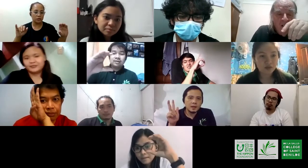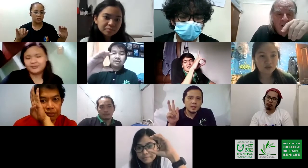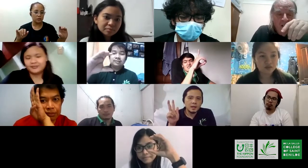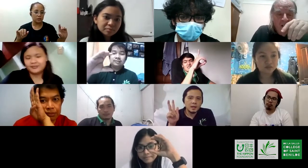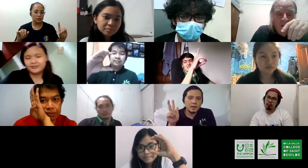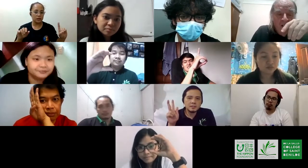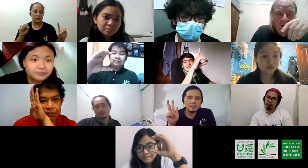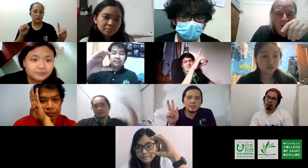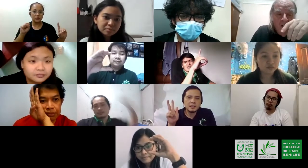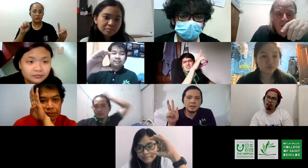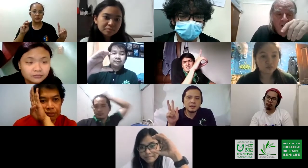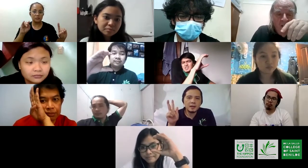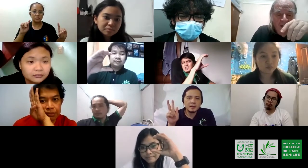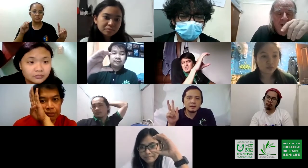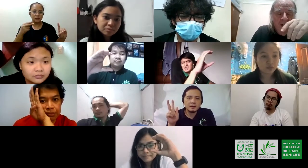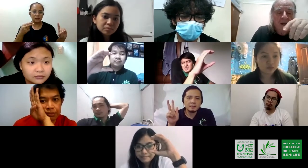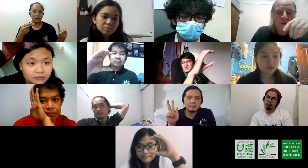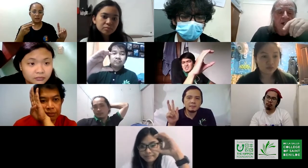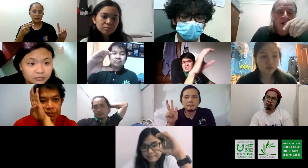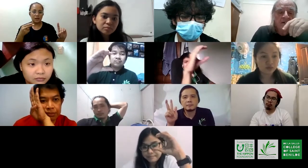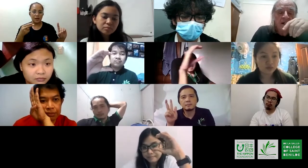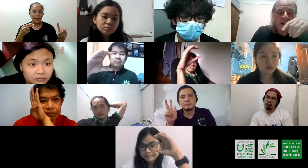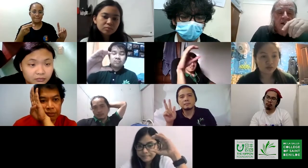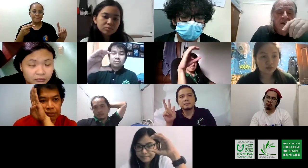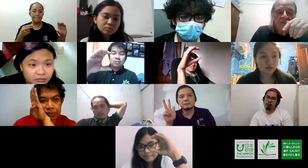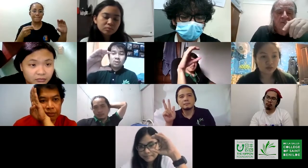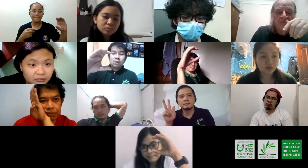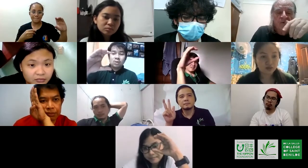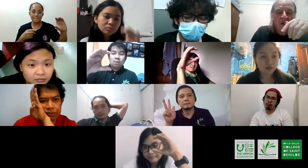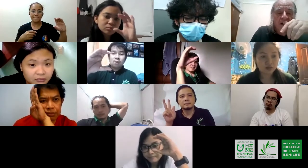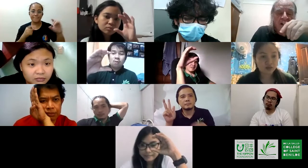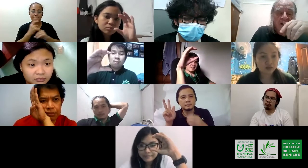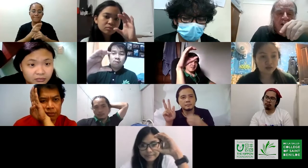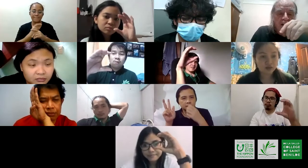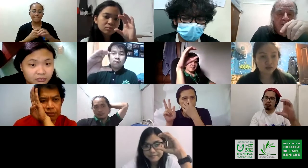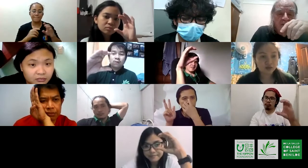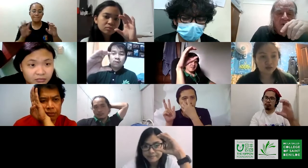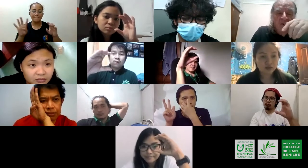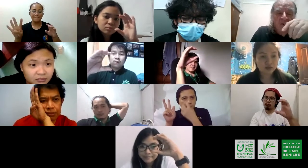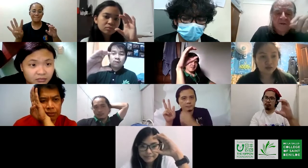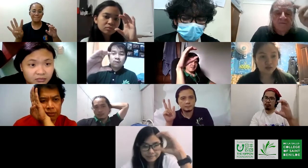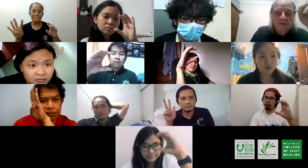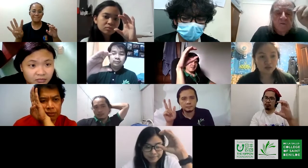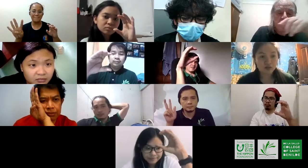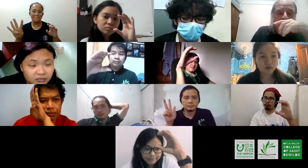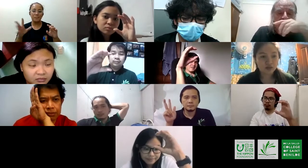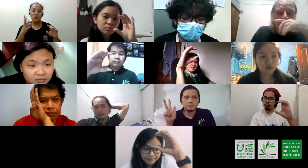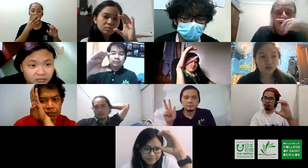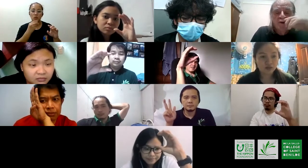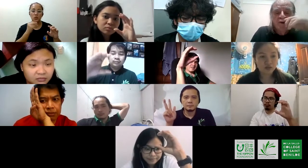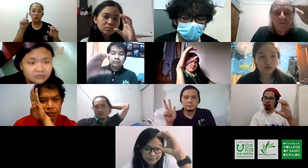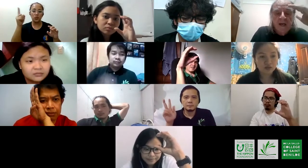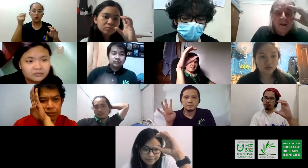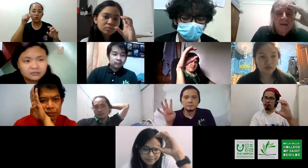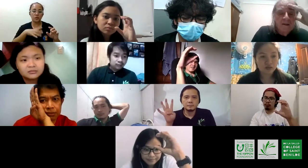Um, who proposed the idea of a deaf state in the U.S.? A. Booth, B. Carlin, C. Flournoy,